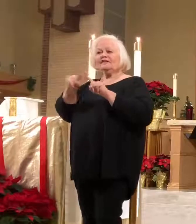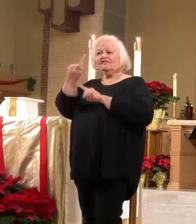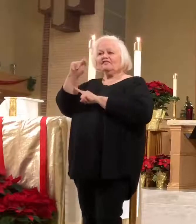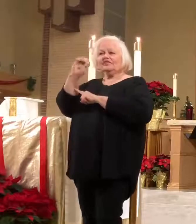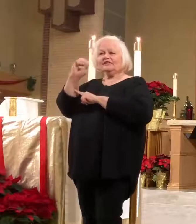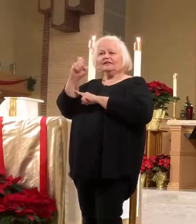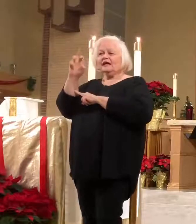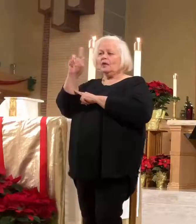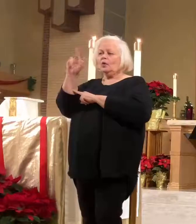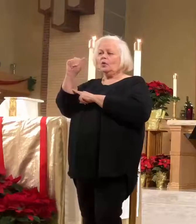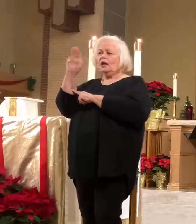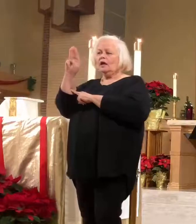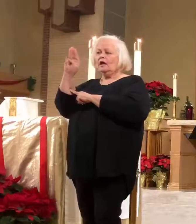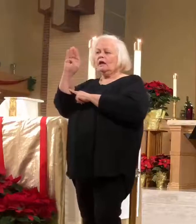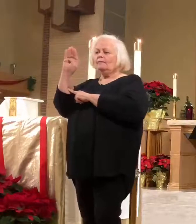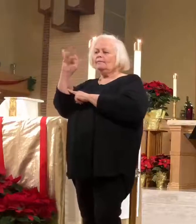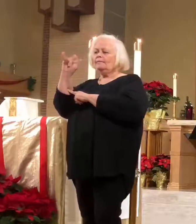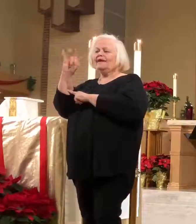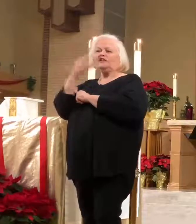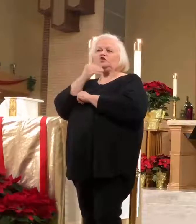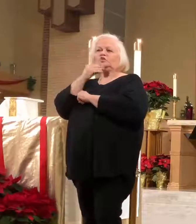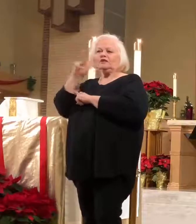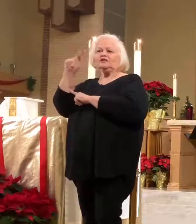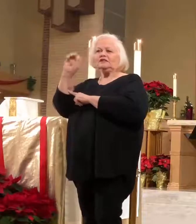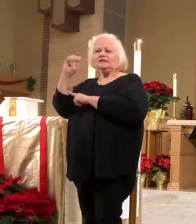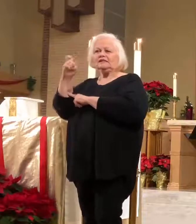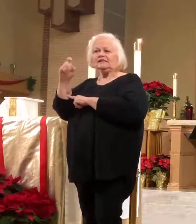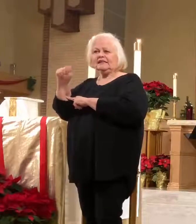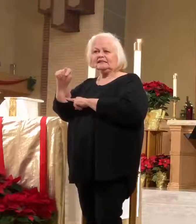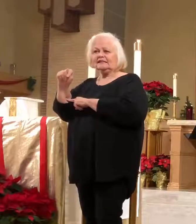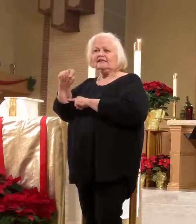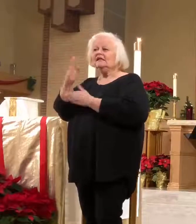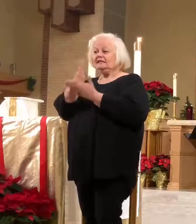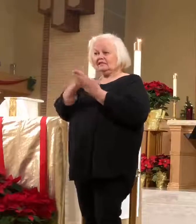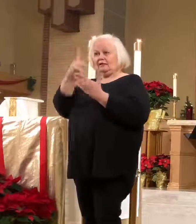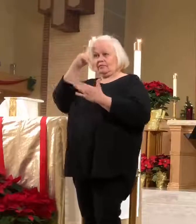what was said was going to be a military takeover,